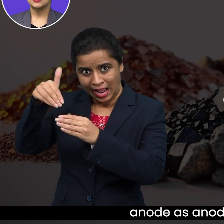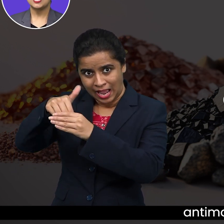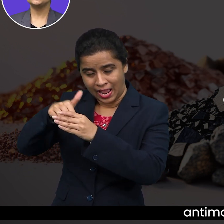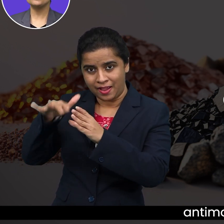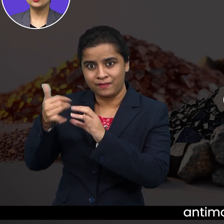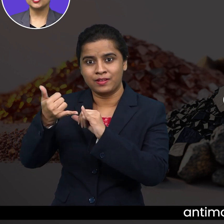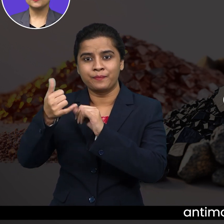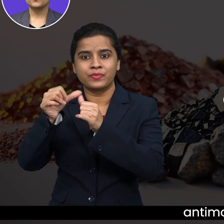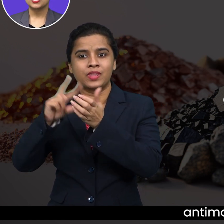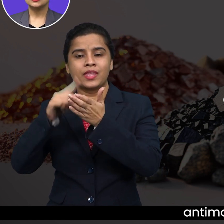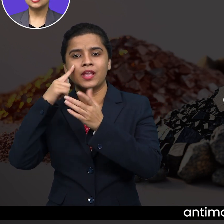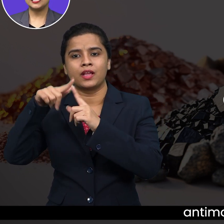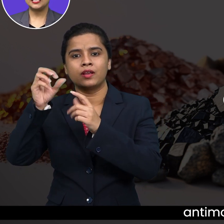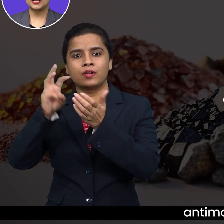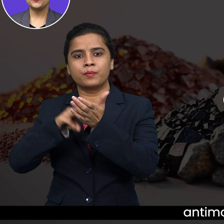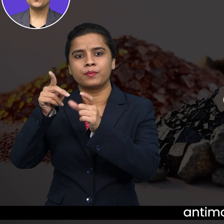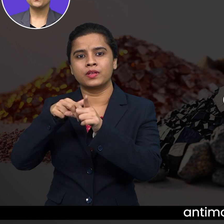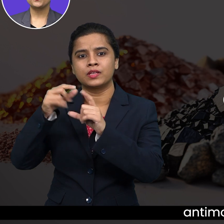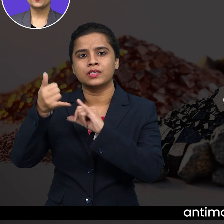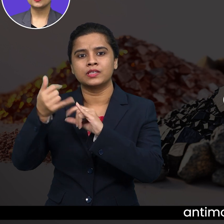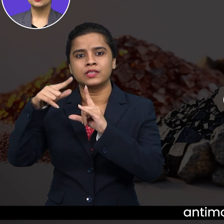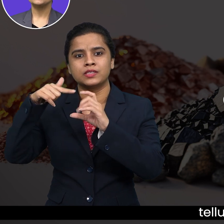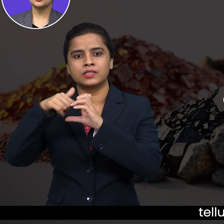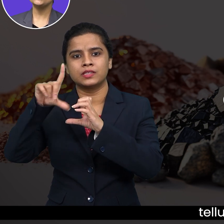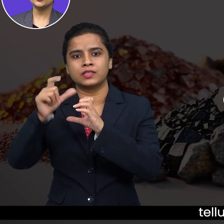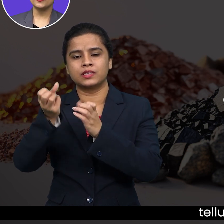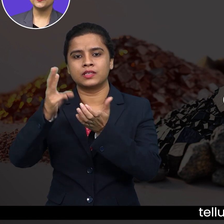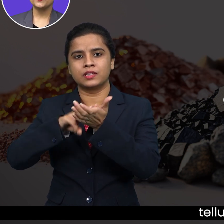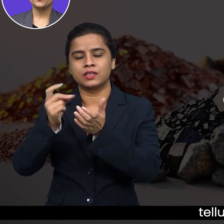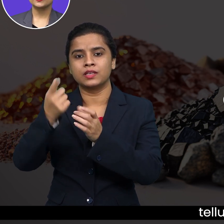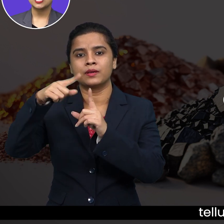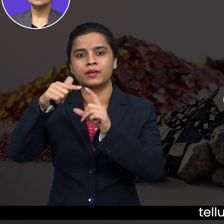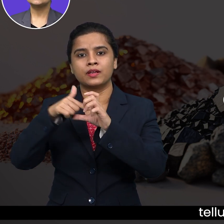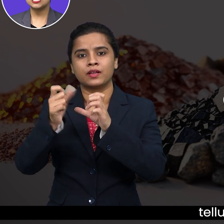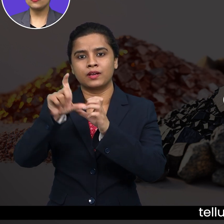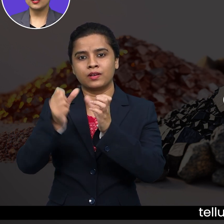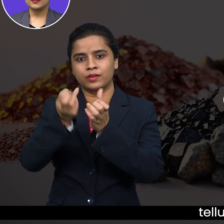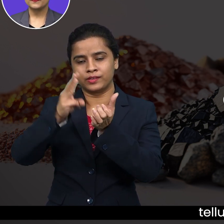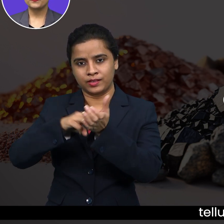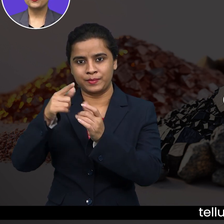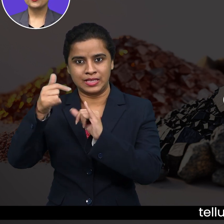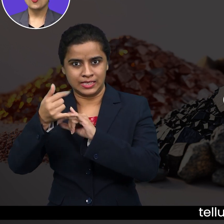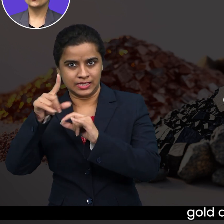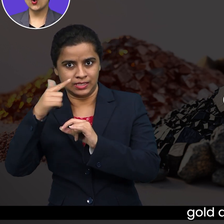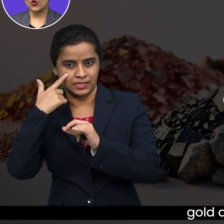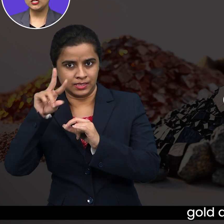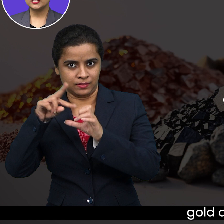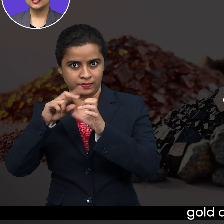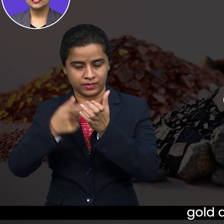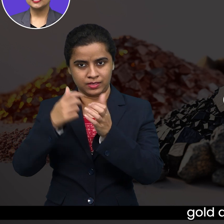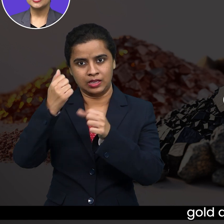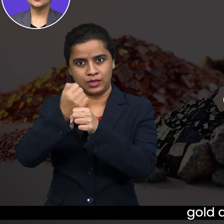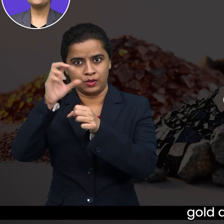contains antimony, selenium, tellurium, silver,